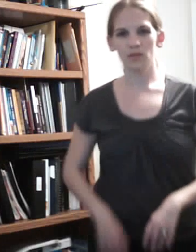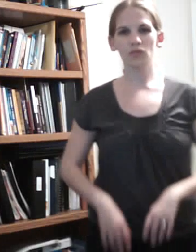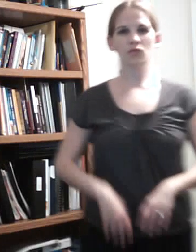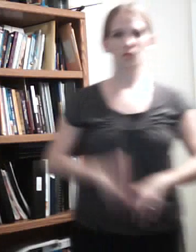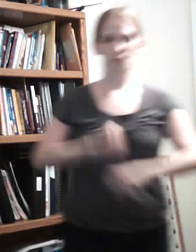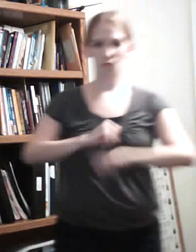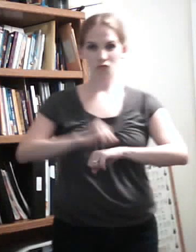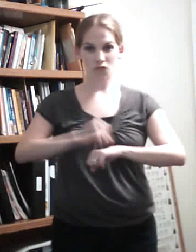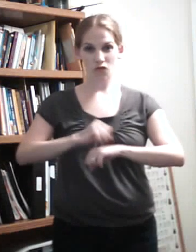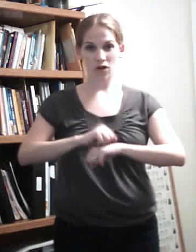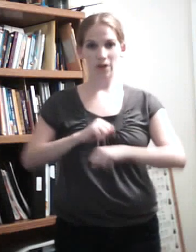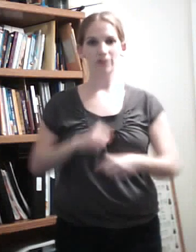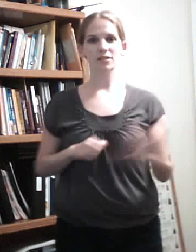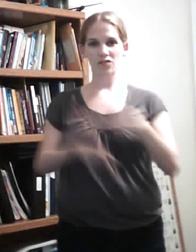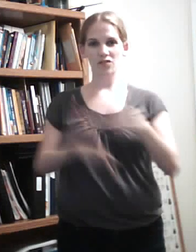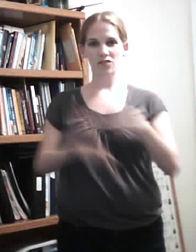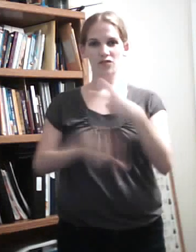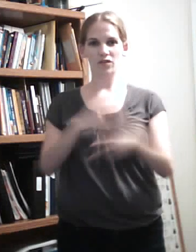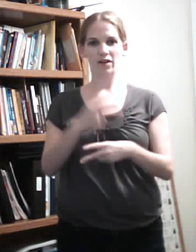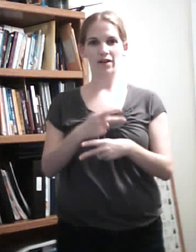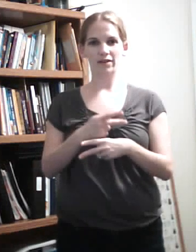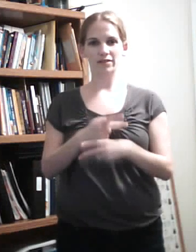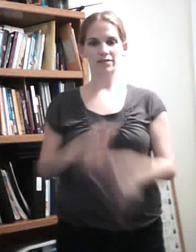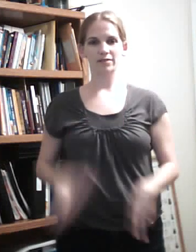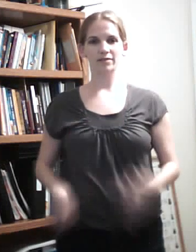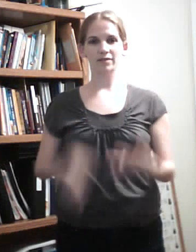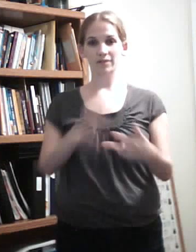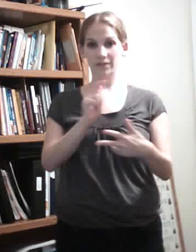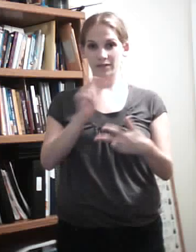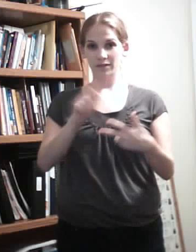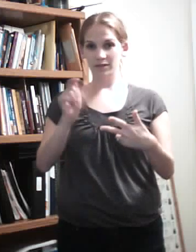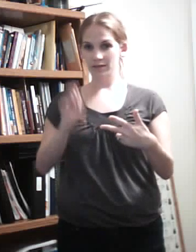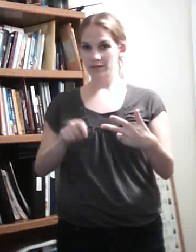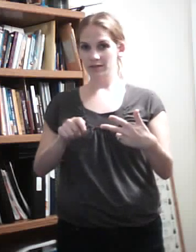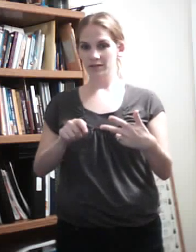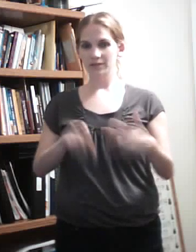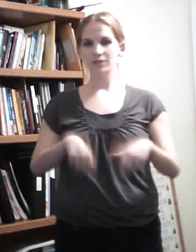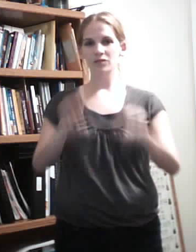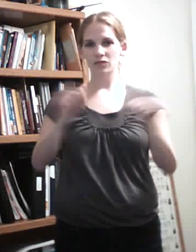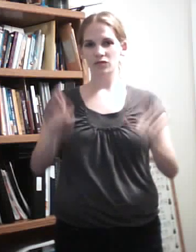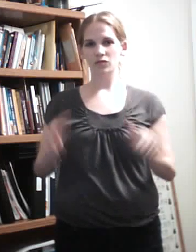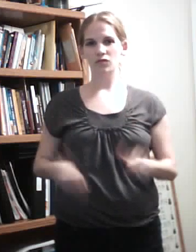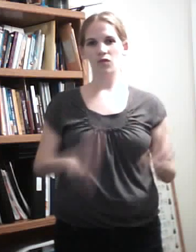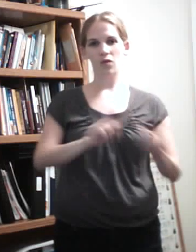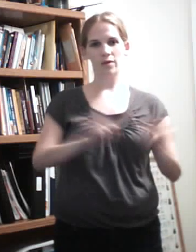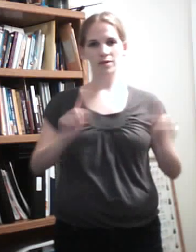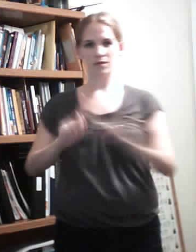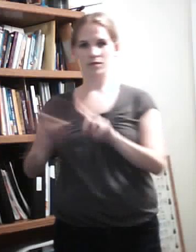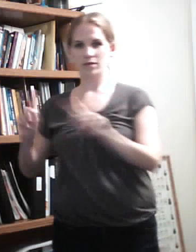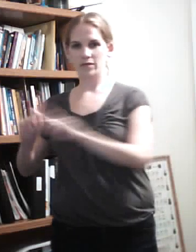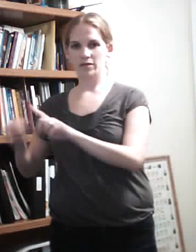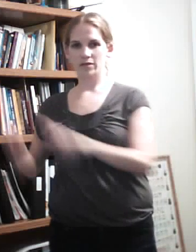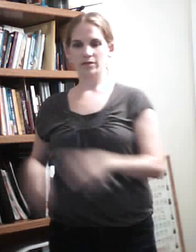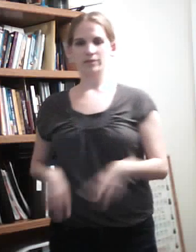type forms in a different way. Igneous rock forms when melted rock cools and hardens. Deep below the Earth's